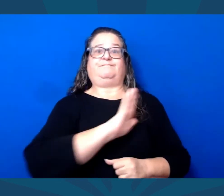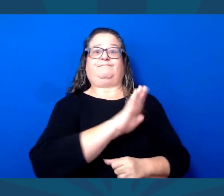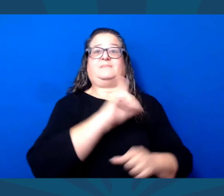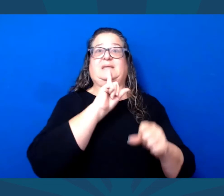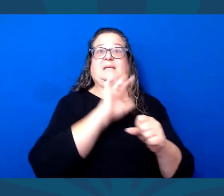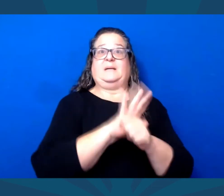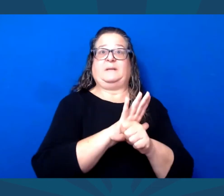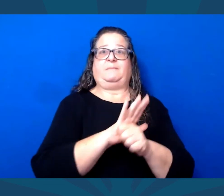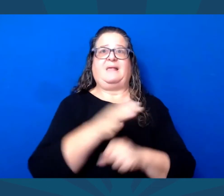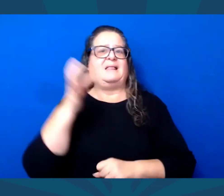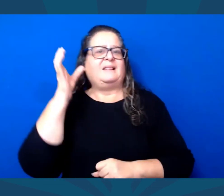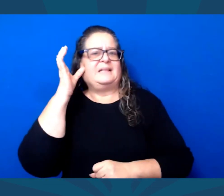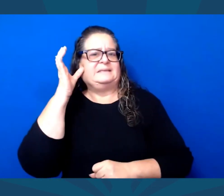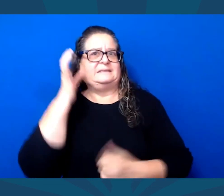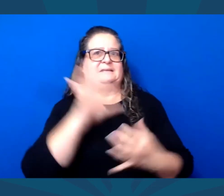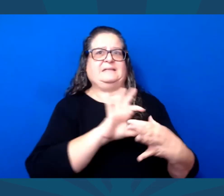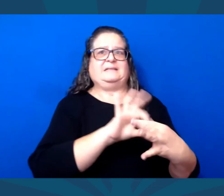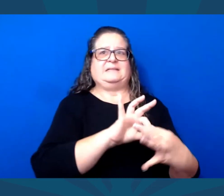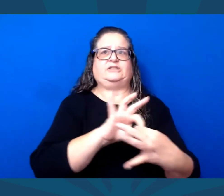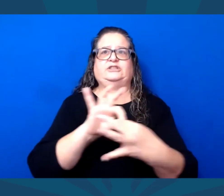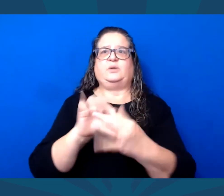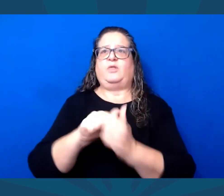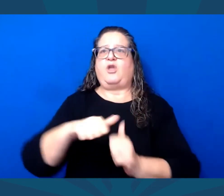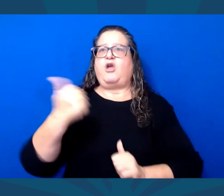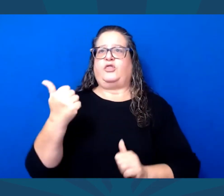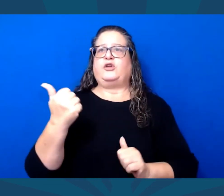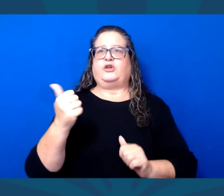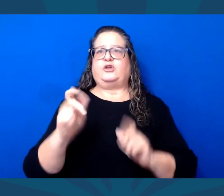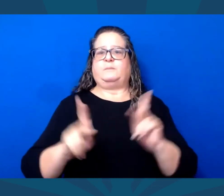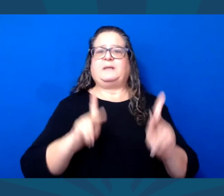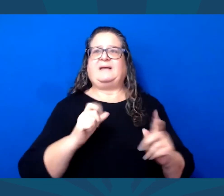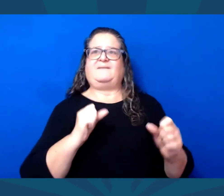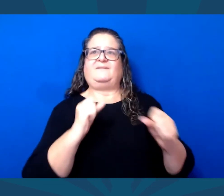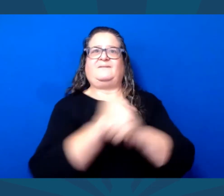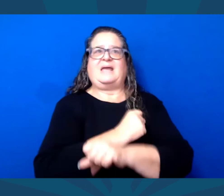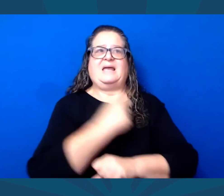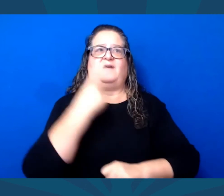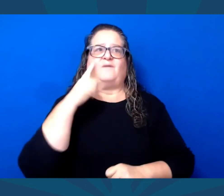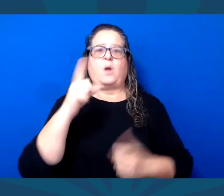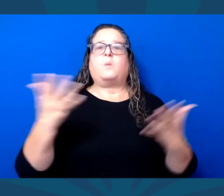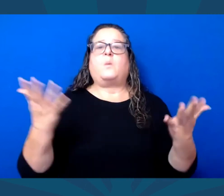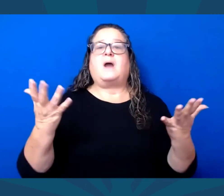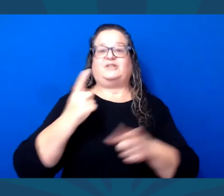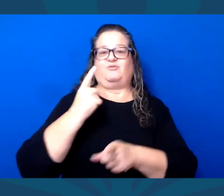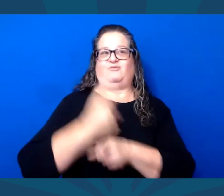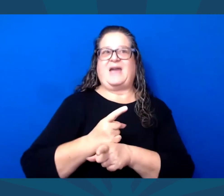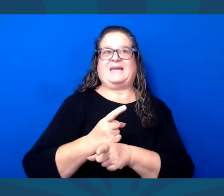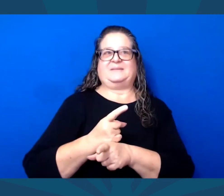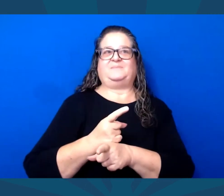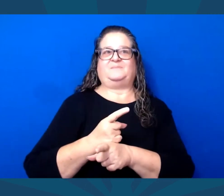His commitment to listening has allowed him to connect with others and to fight for what is right.